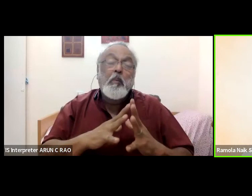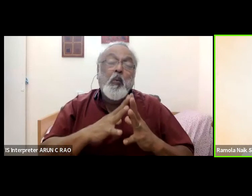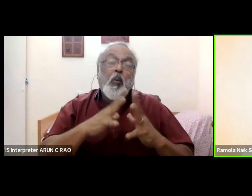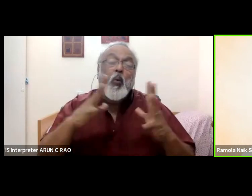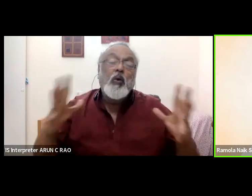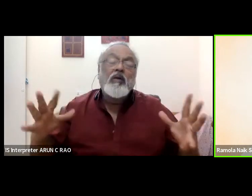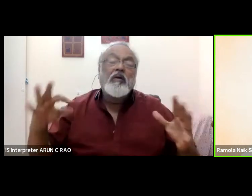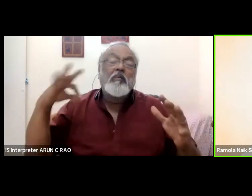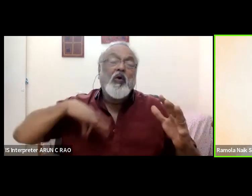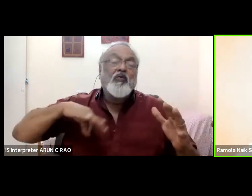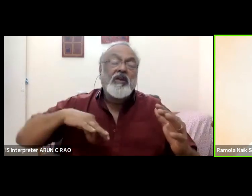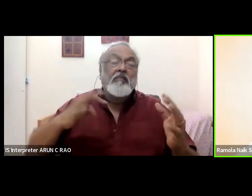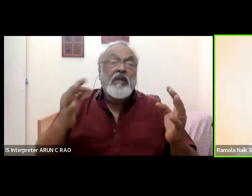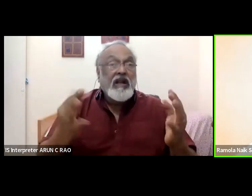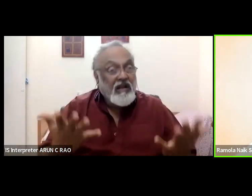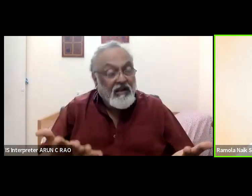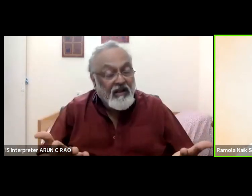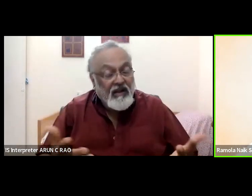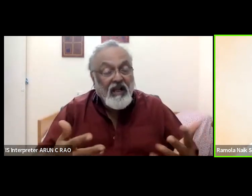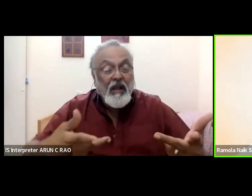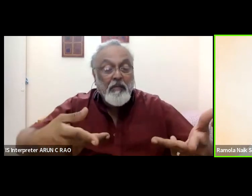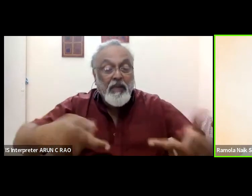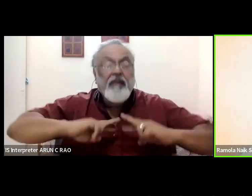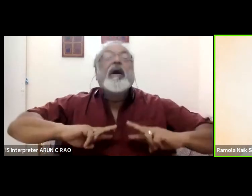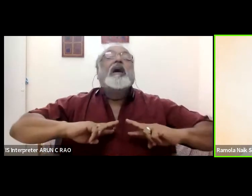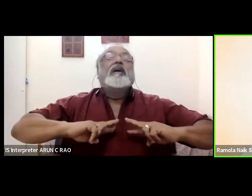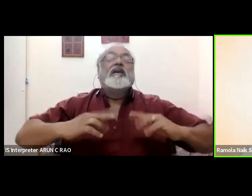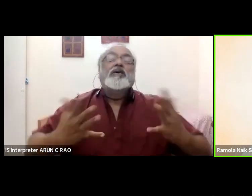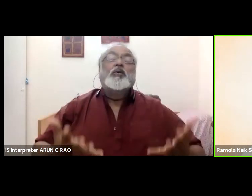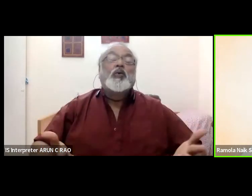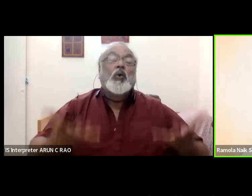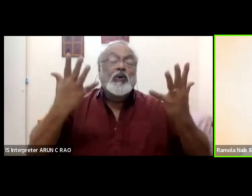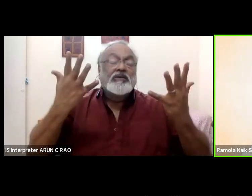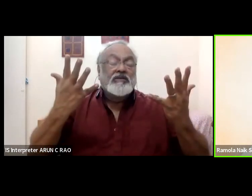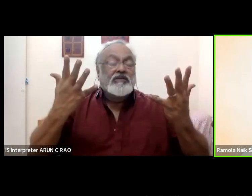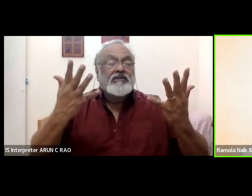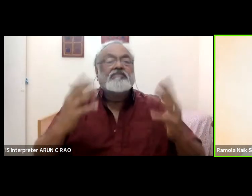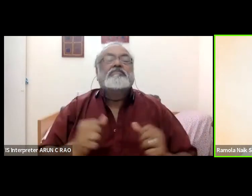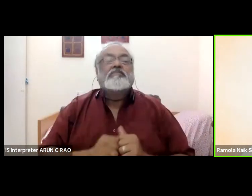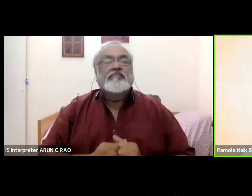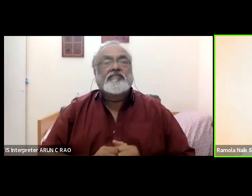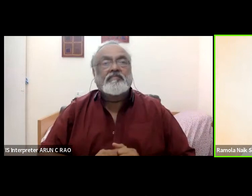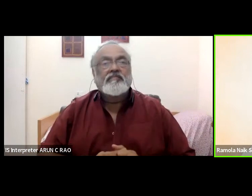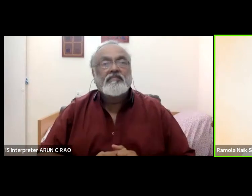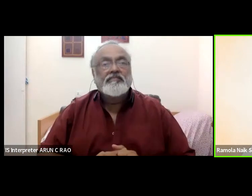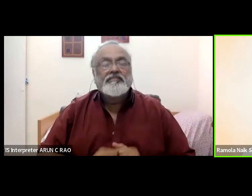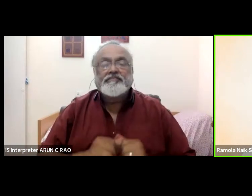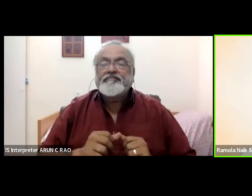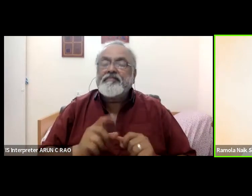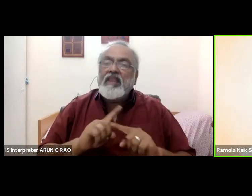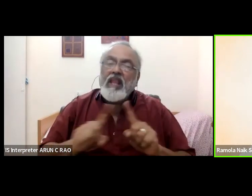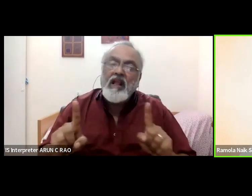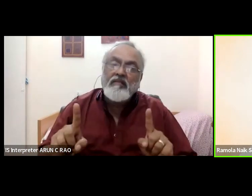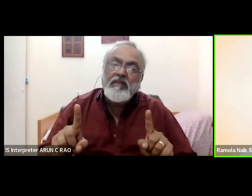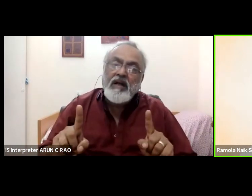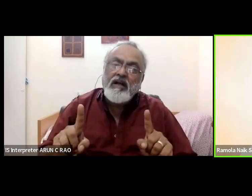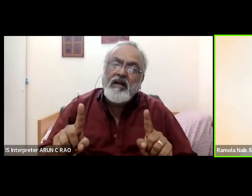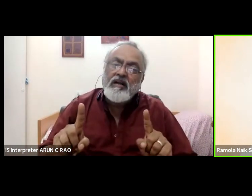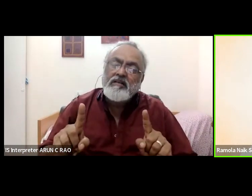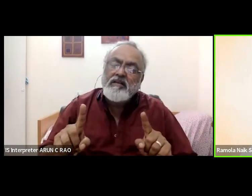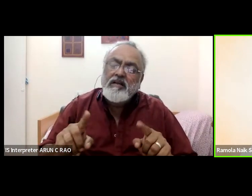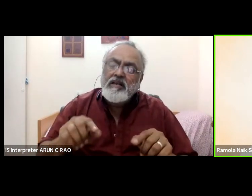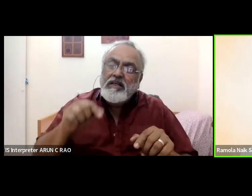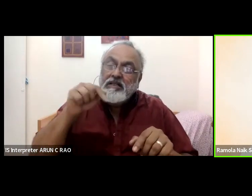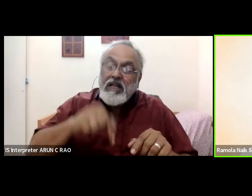benefits. But in financial terms, we do have to think about innovative ways